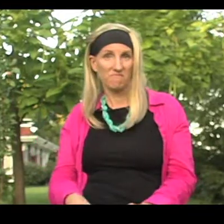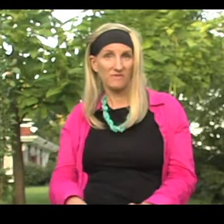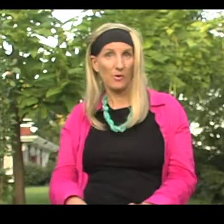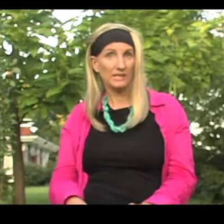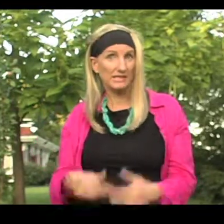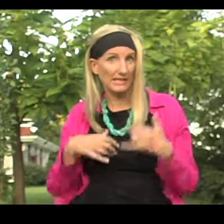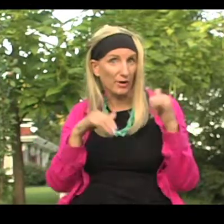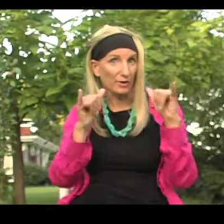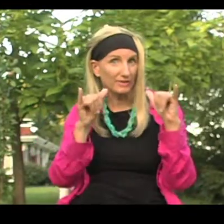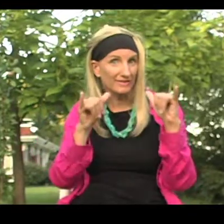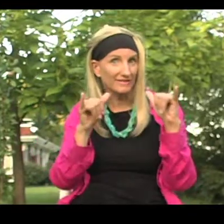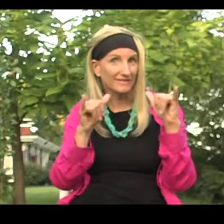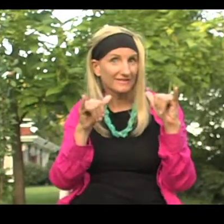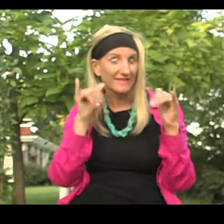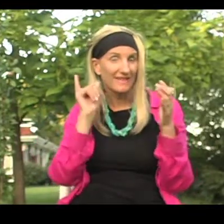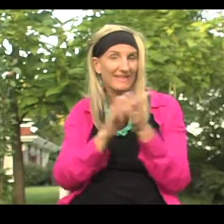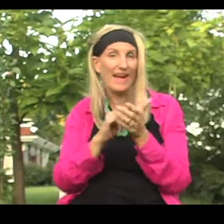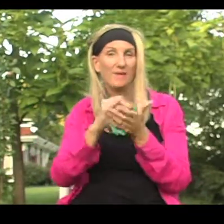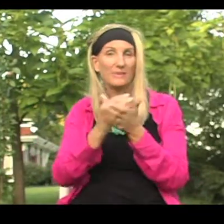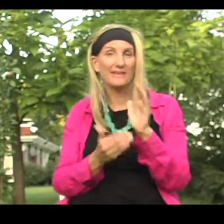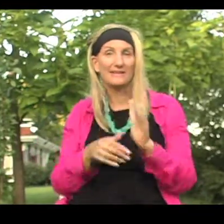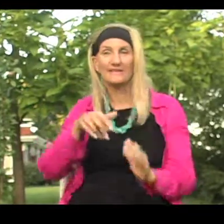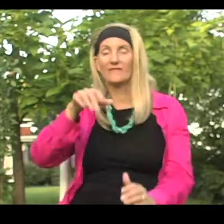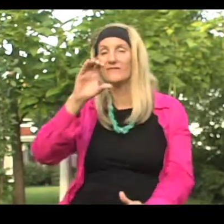there was still that piece of